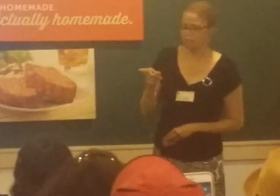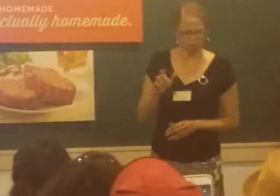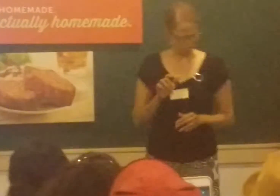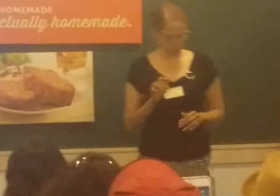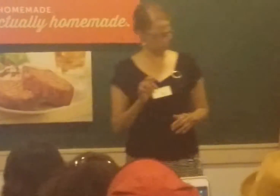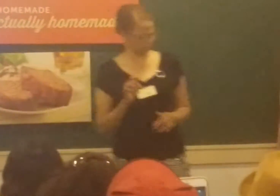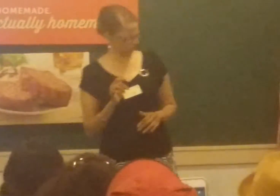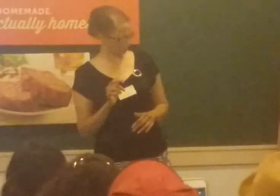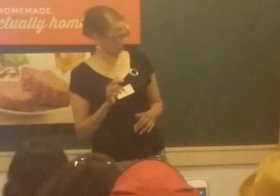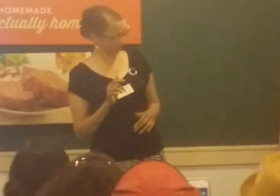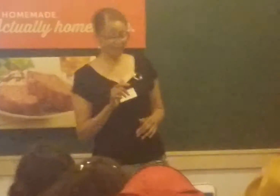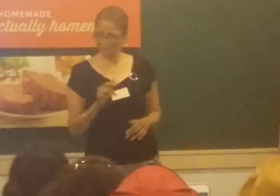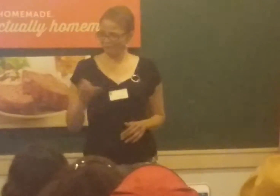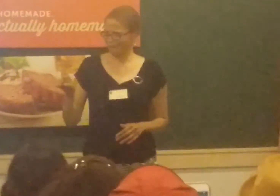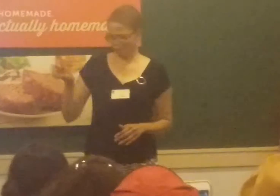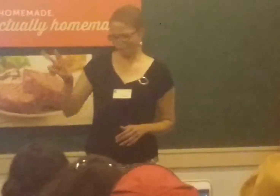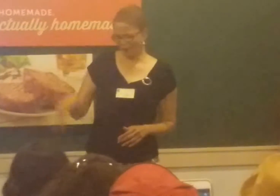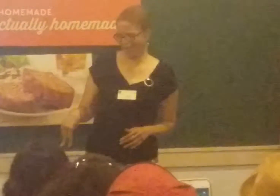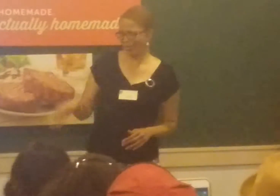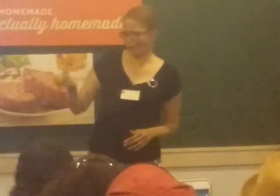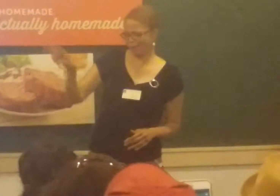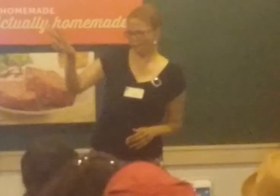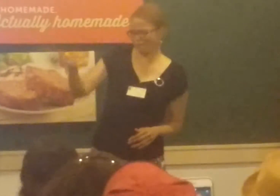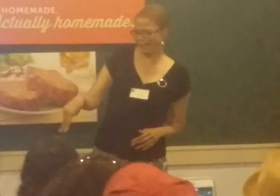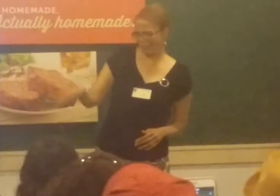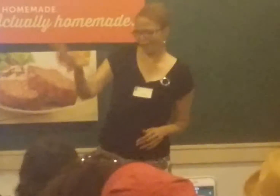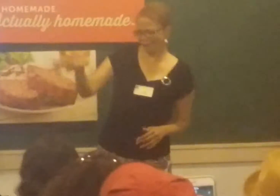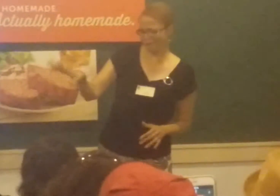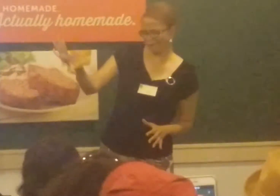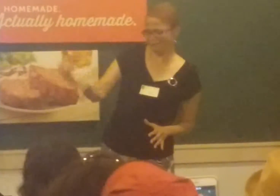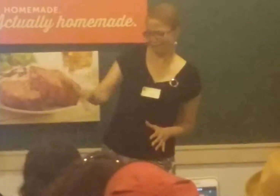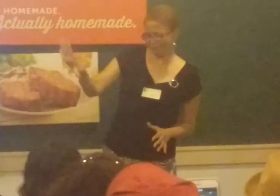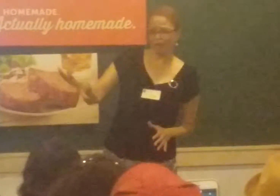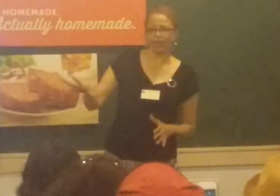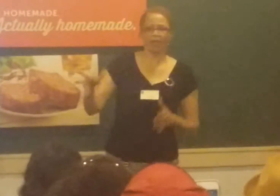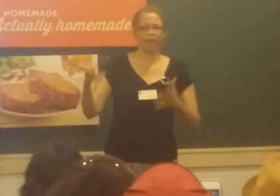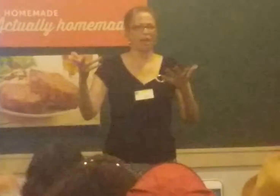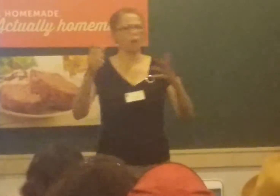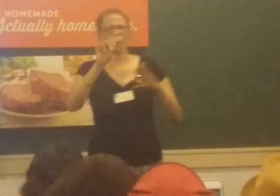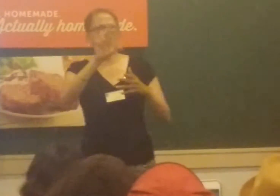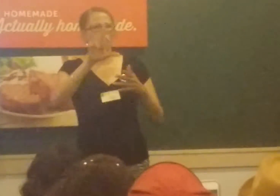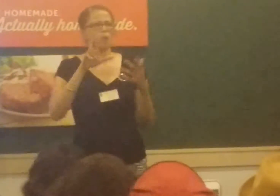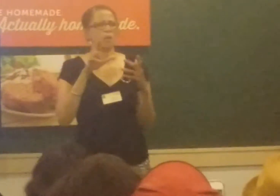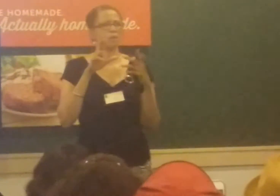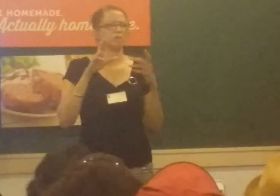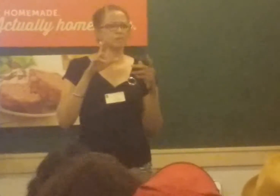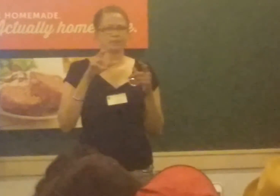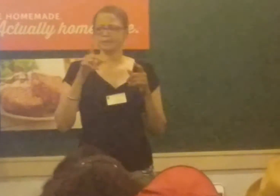you can ask them, are you ready to leave? You can be like, what? What are you talking about? Oh, I see that you're not ready. Or maybe